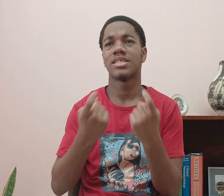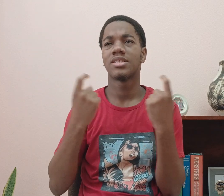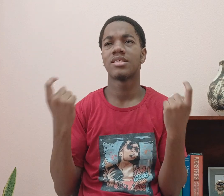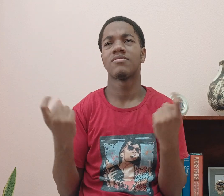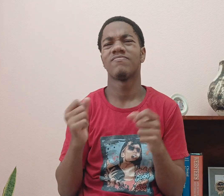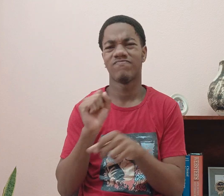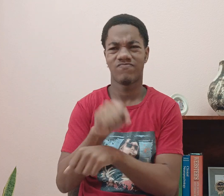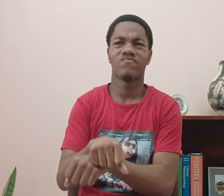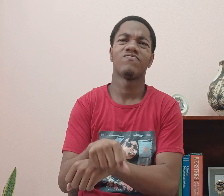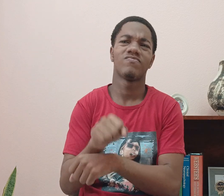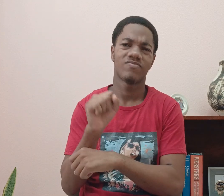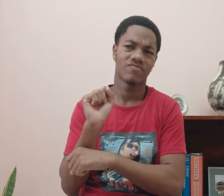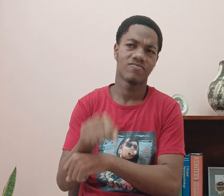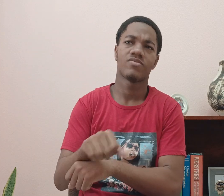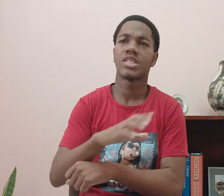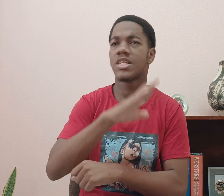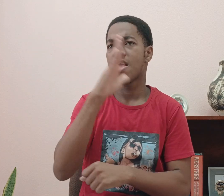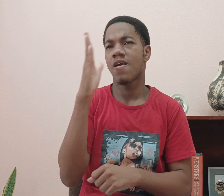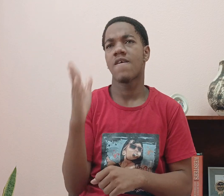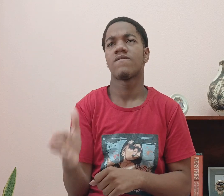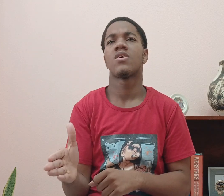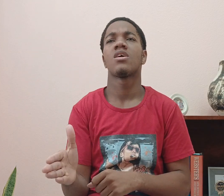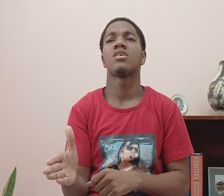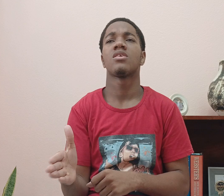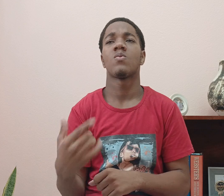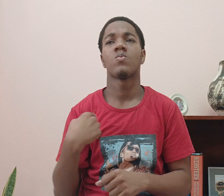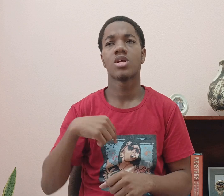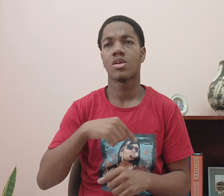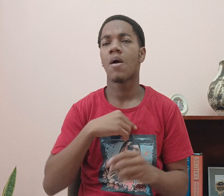for more than conquerors we are.